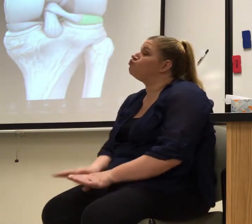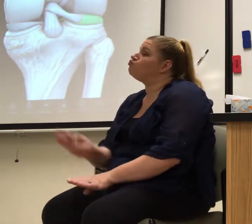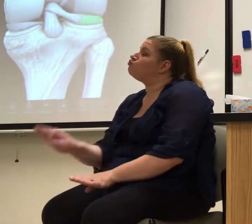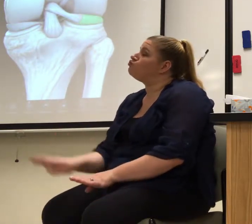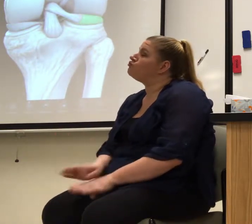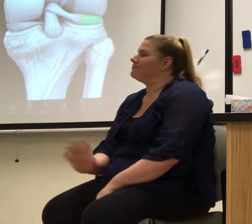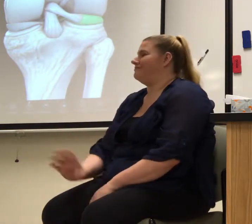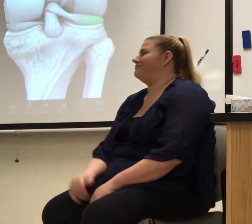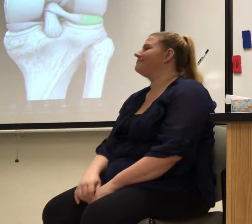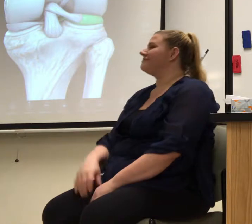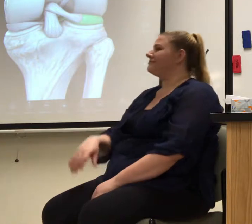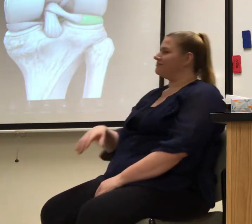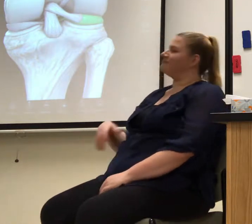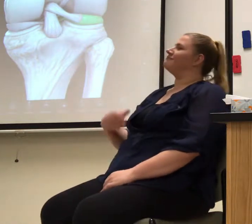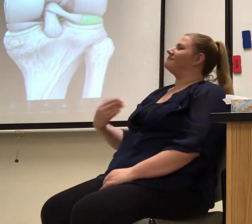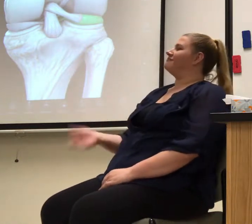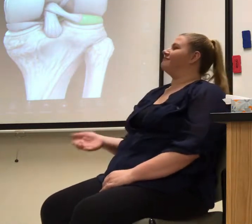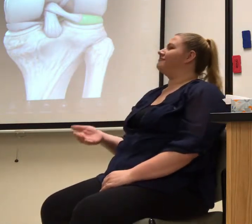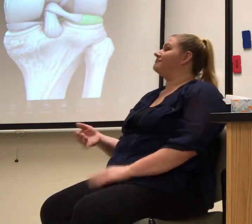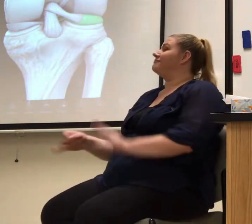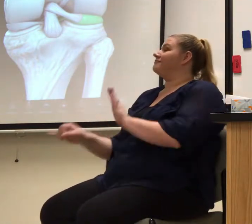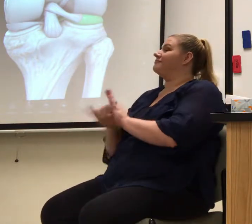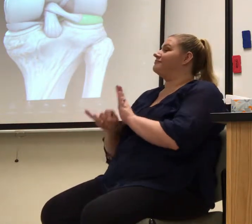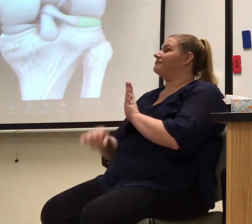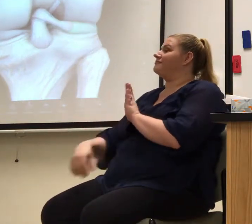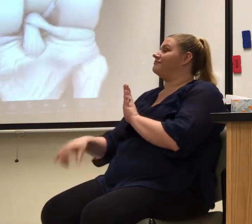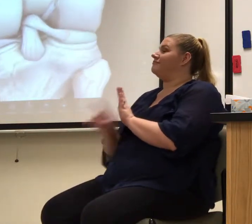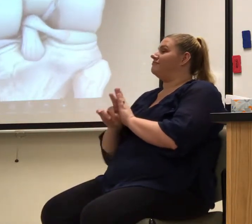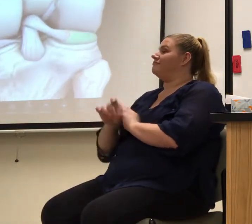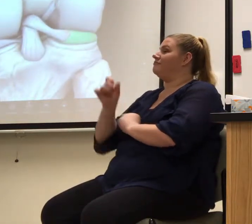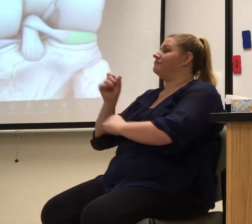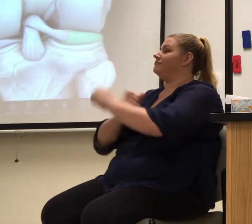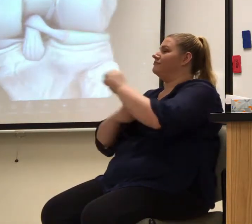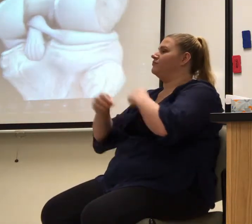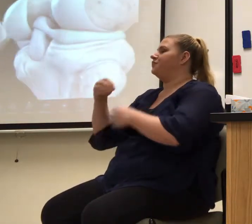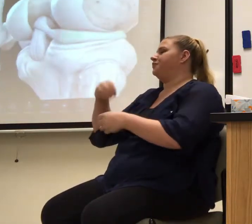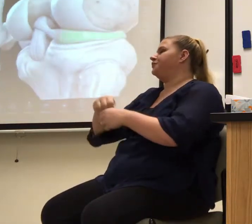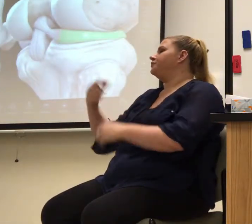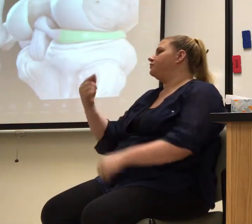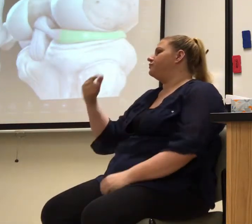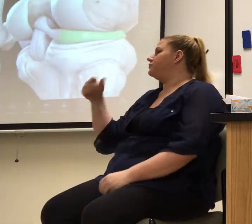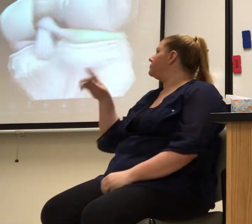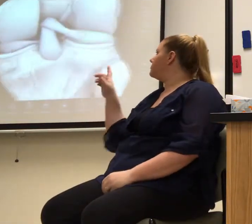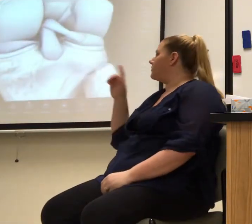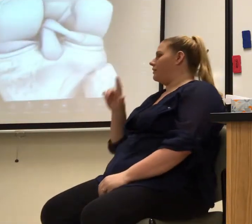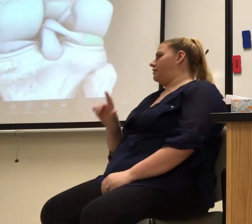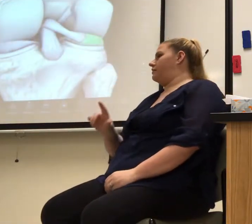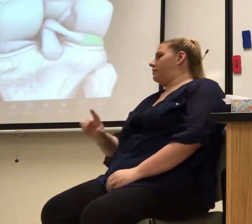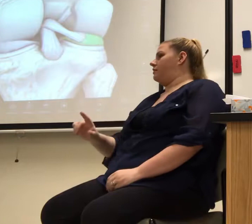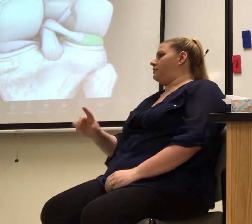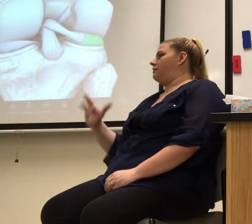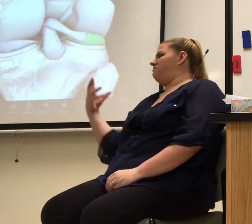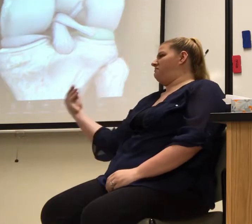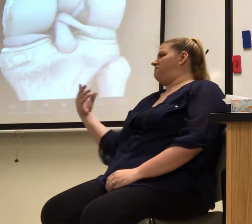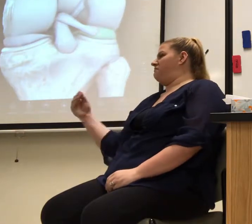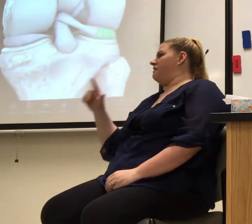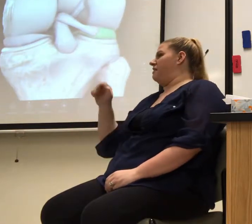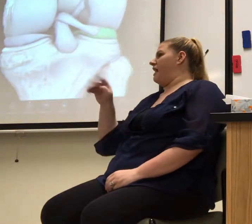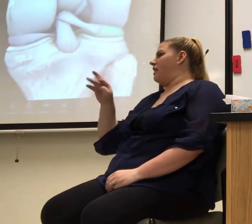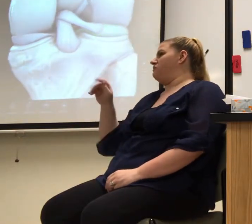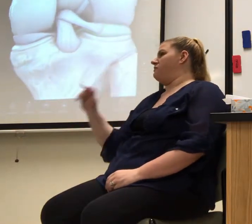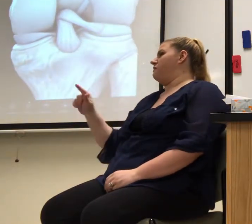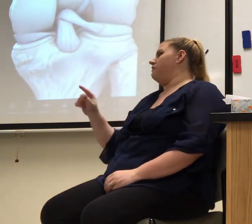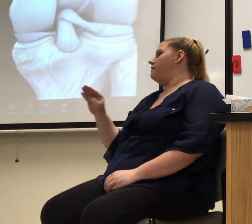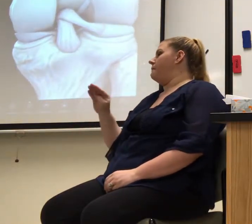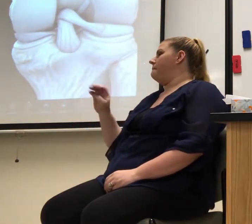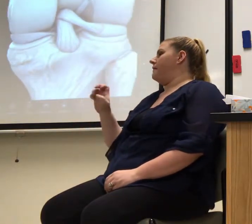identify structure in green. Well, that's the lateral meniscus, right? You have your